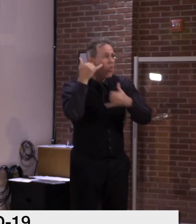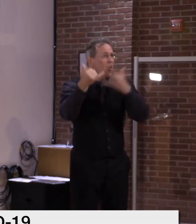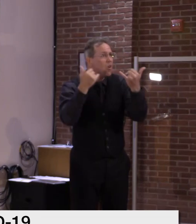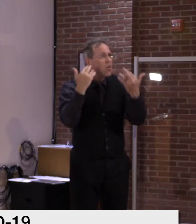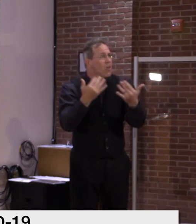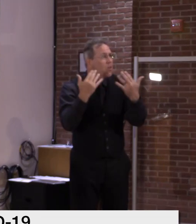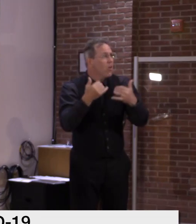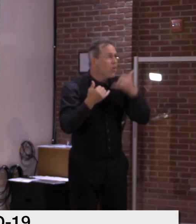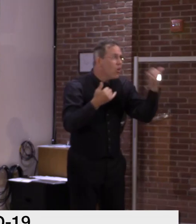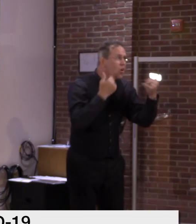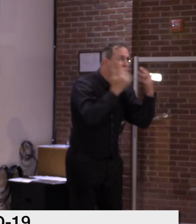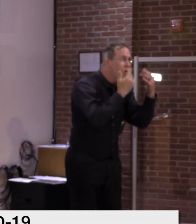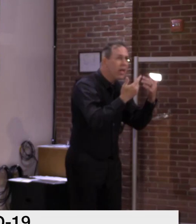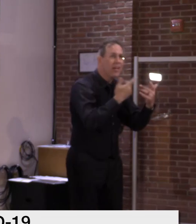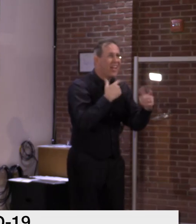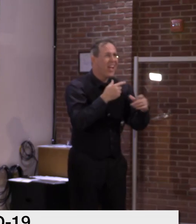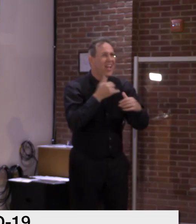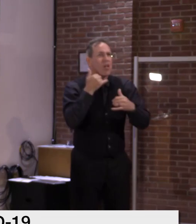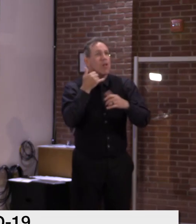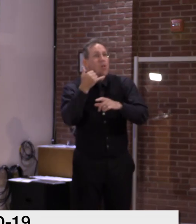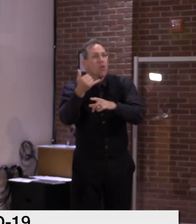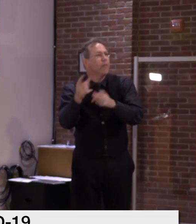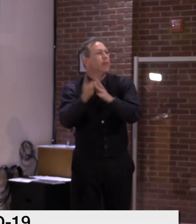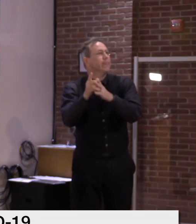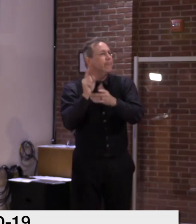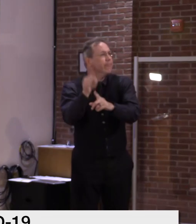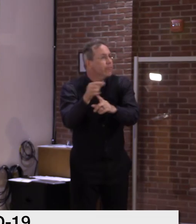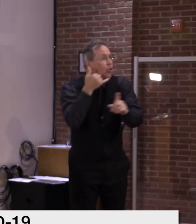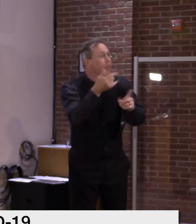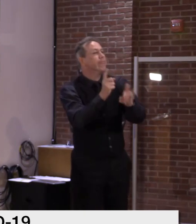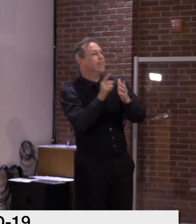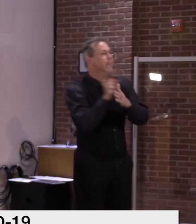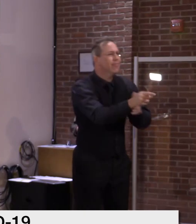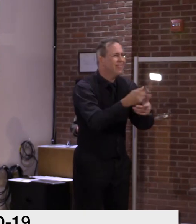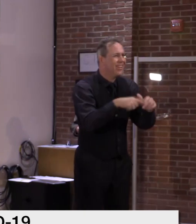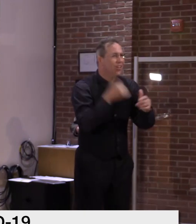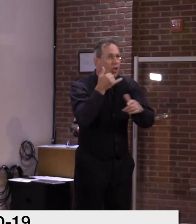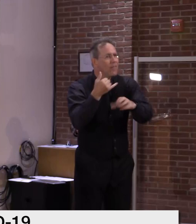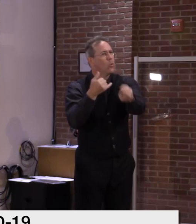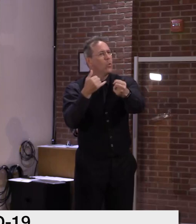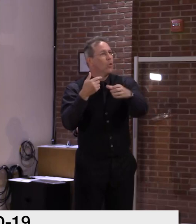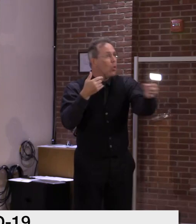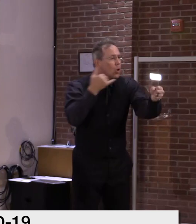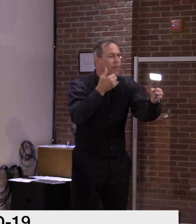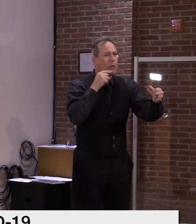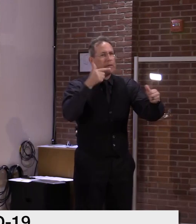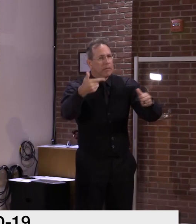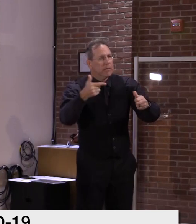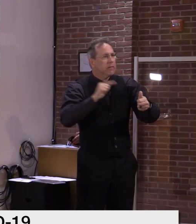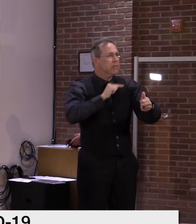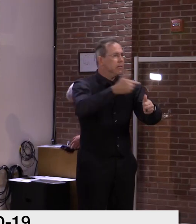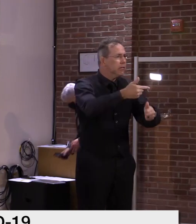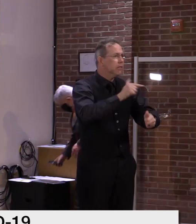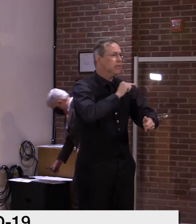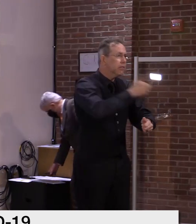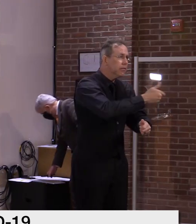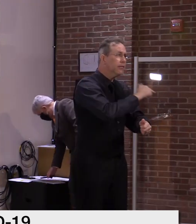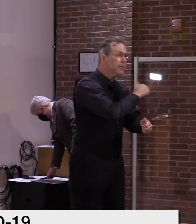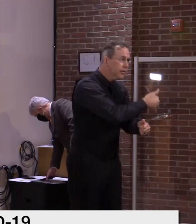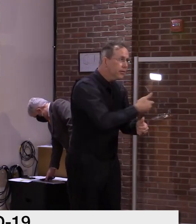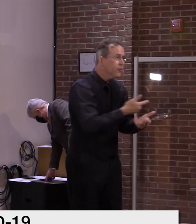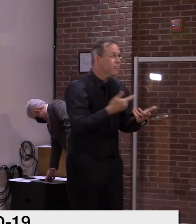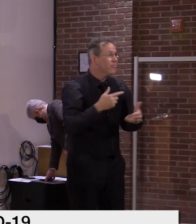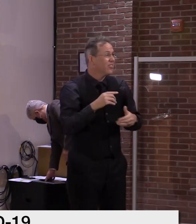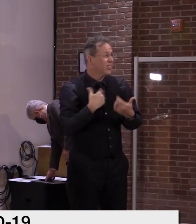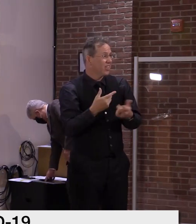my 30 years doing this, it is something we see from time to time, and accelerates at certain times of the year when the weather is